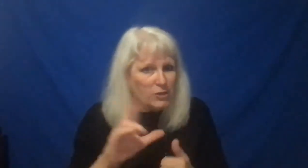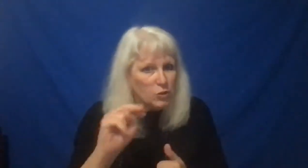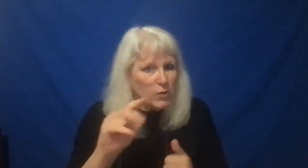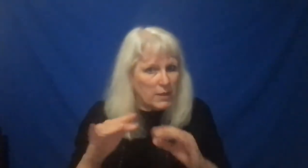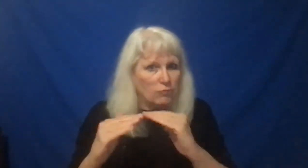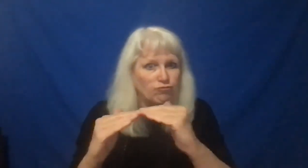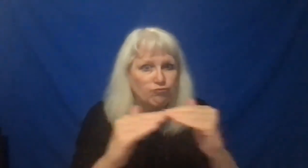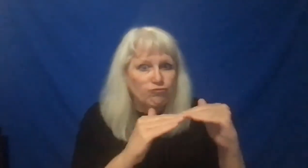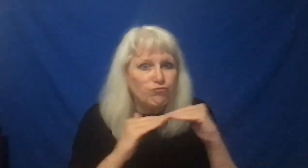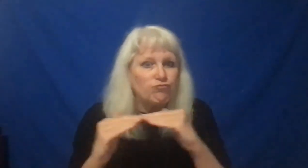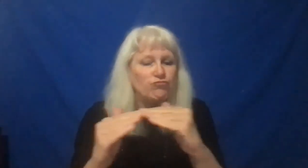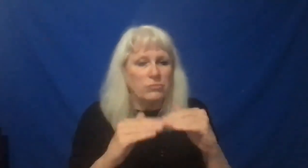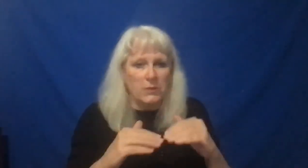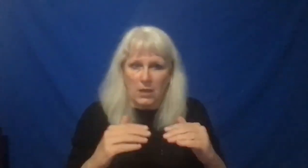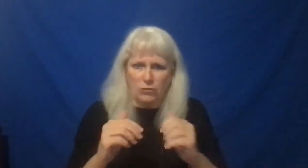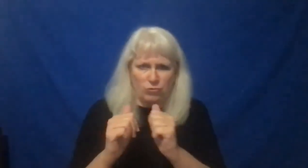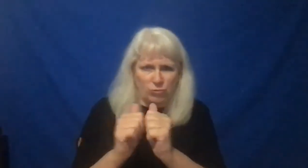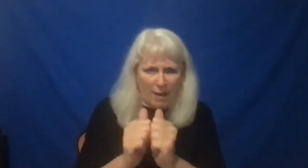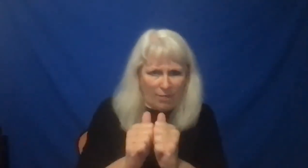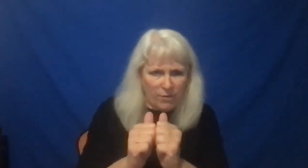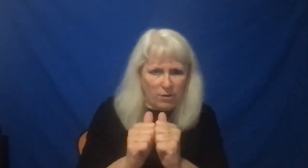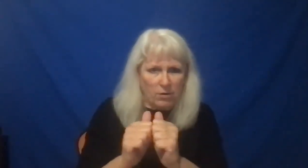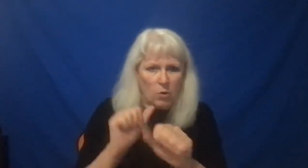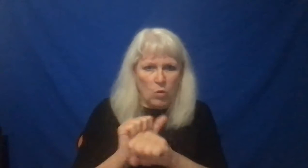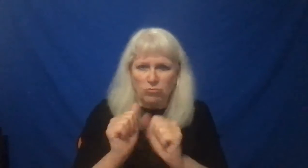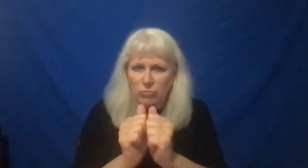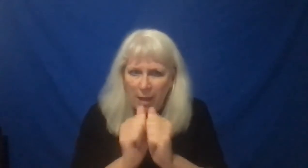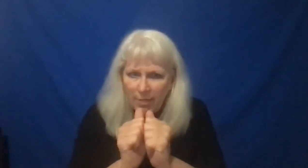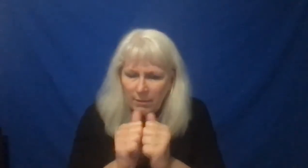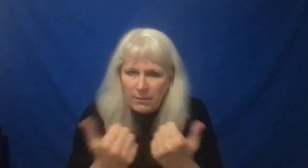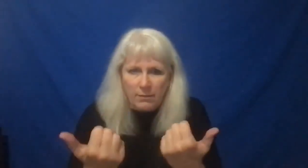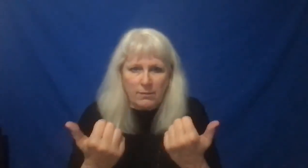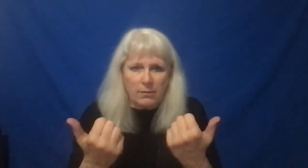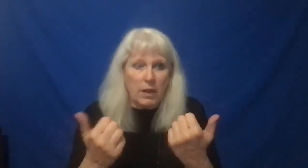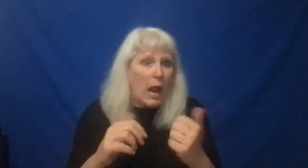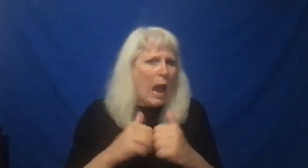new ways of serving the suffering alcoholic.